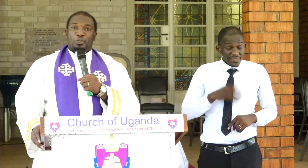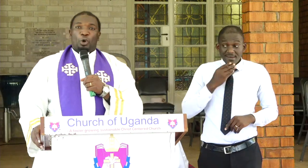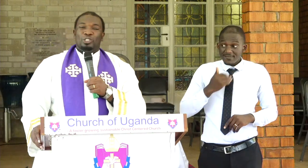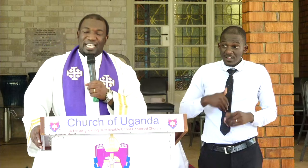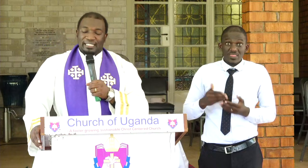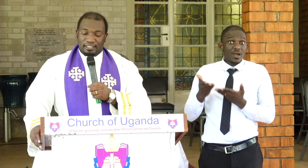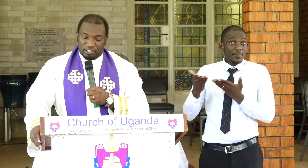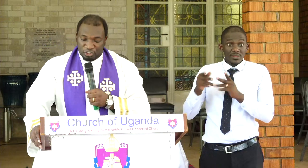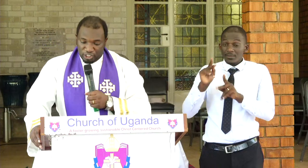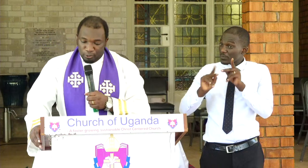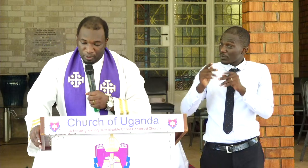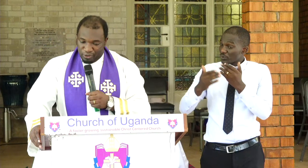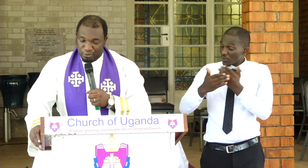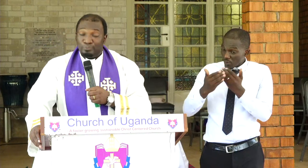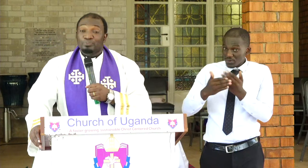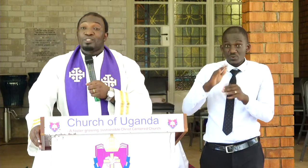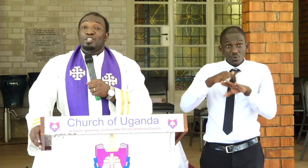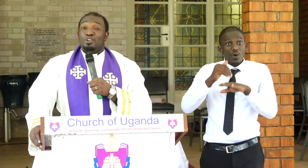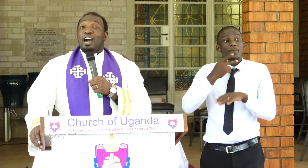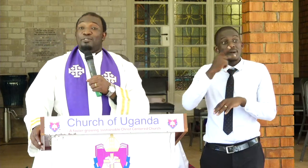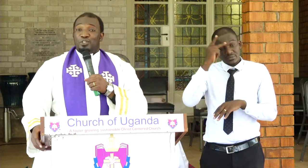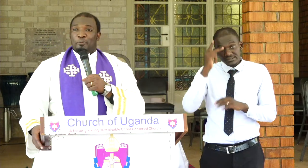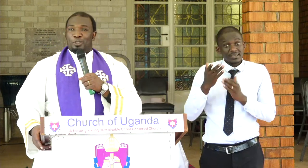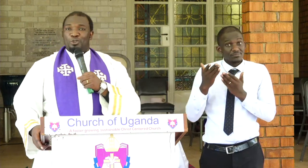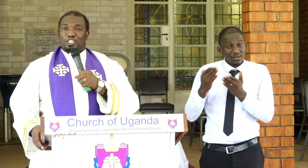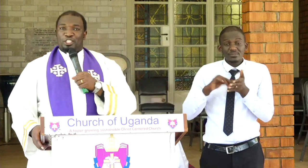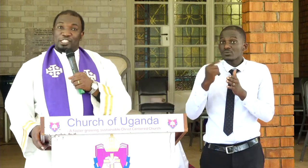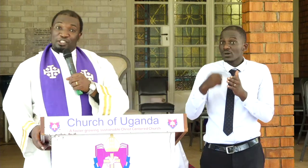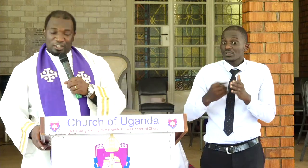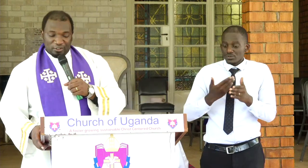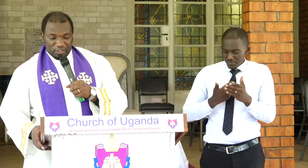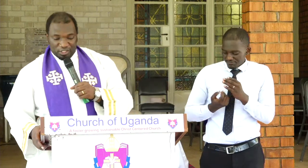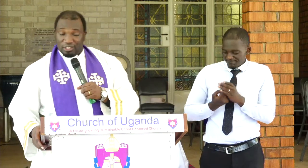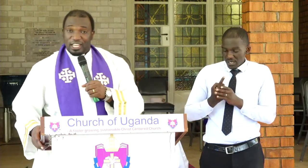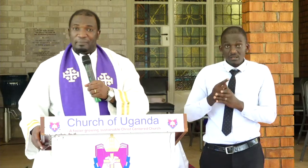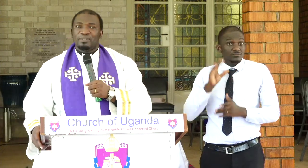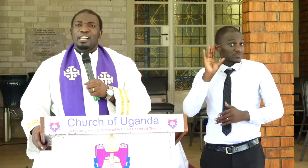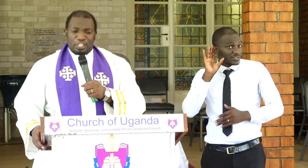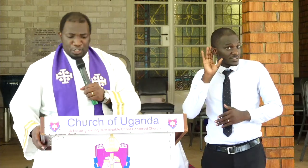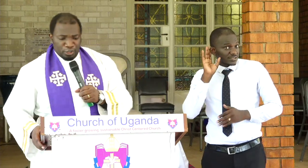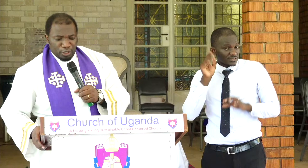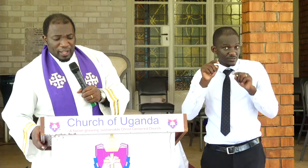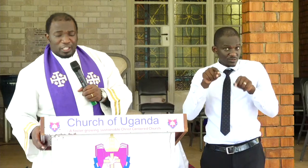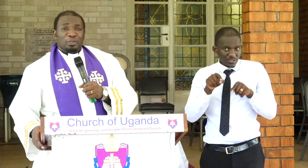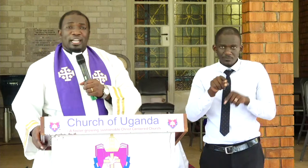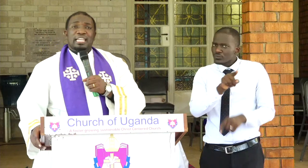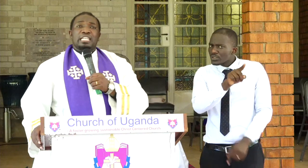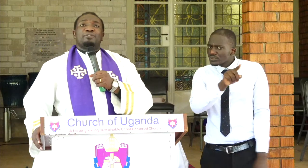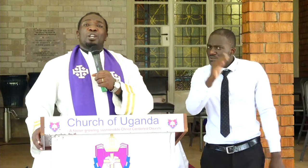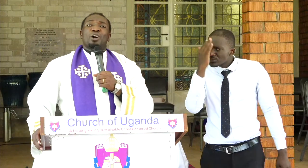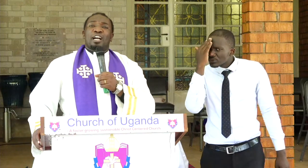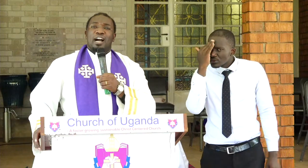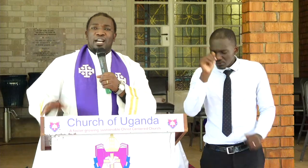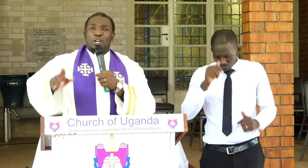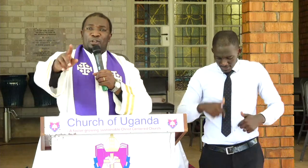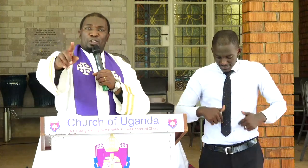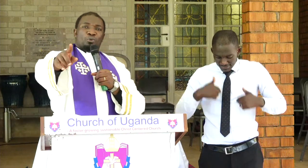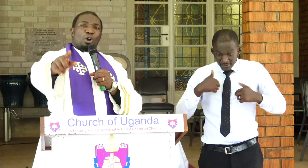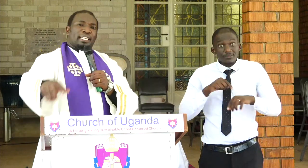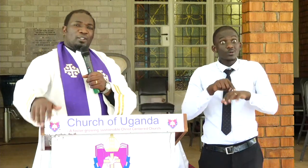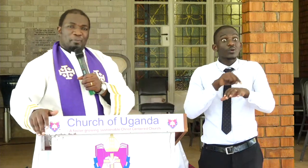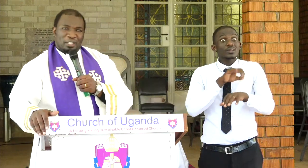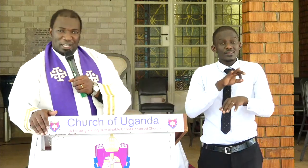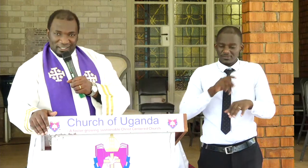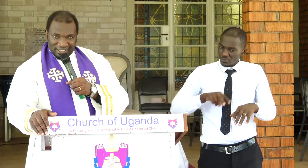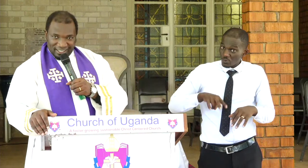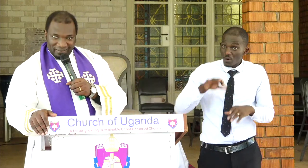people that you call elders are still with you, you have the opportunity to listen to this today. Do you know that you can live longer when you